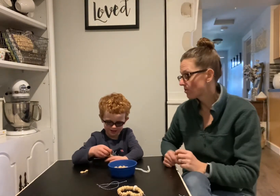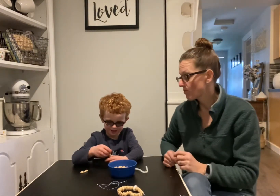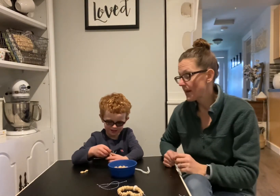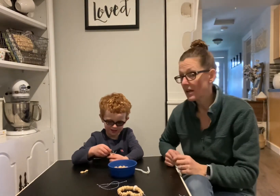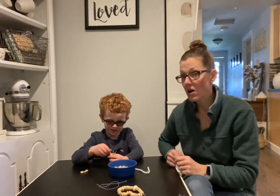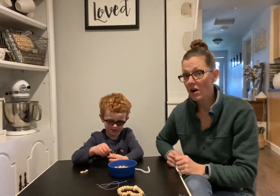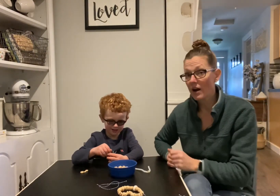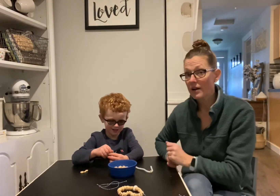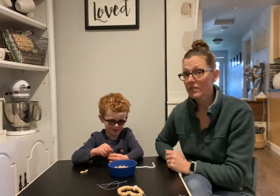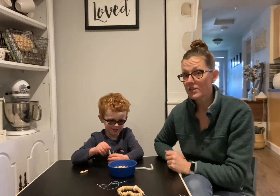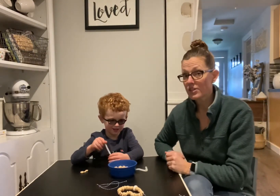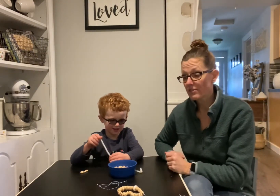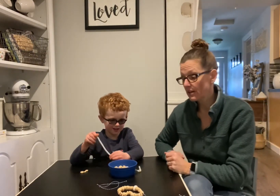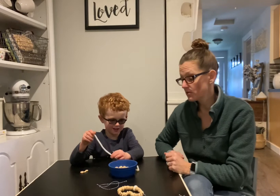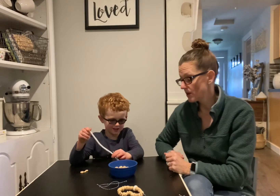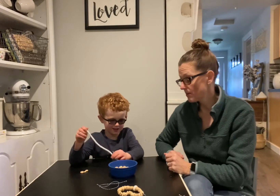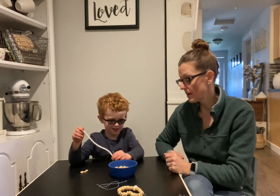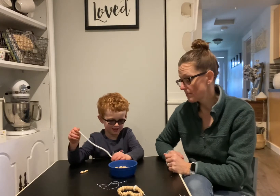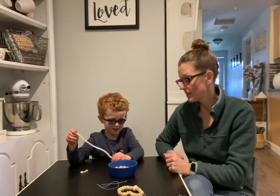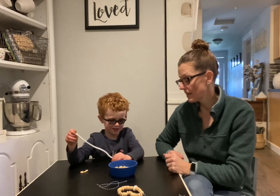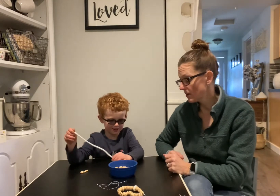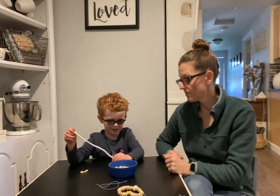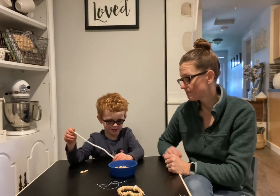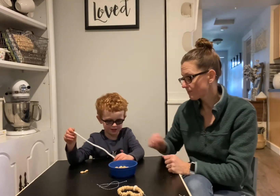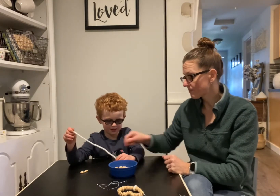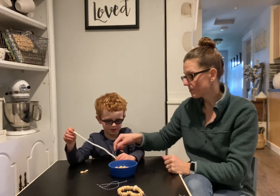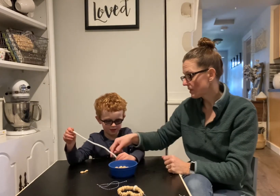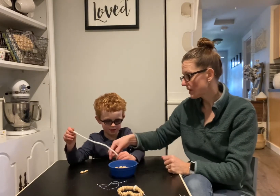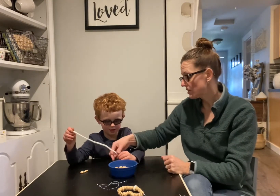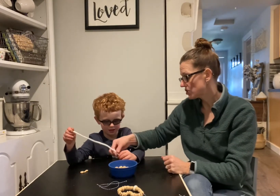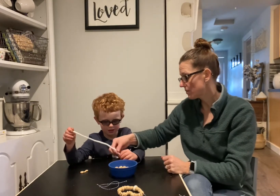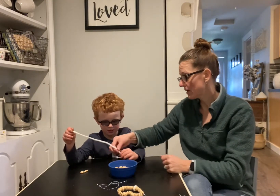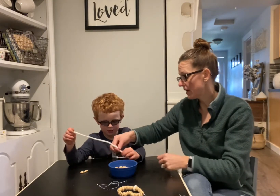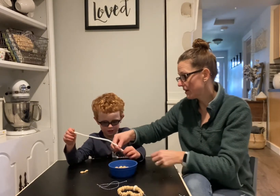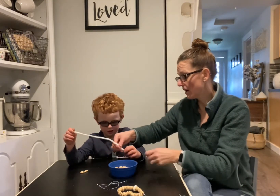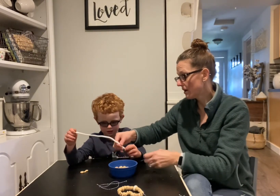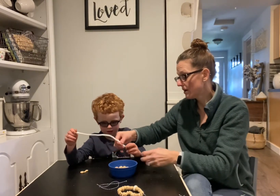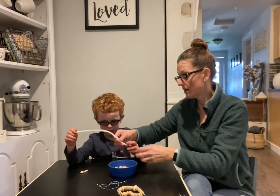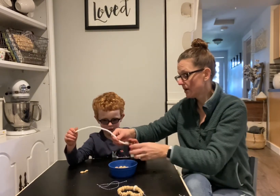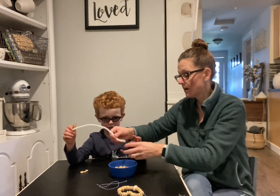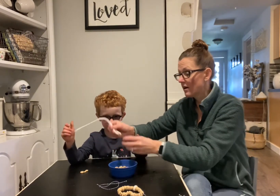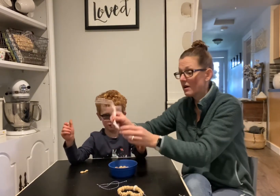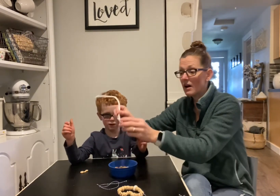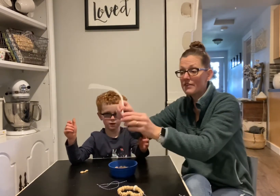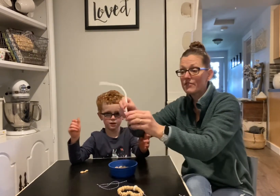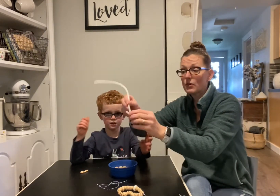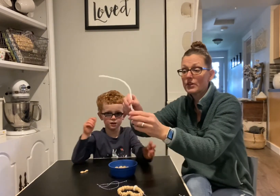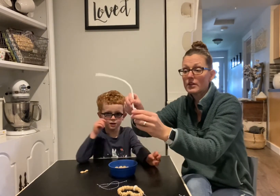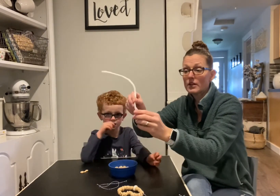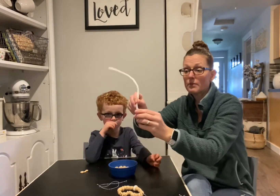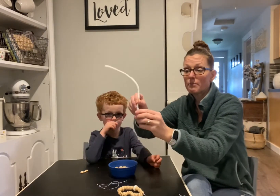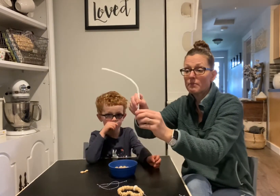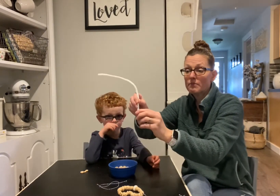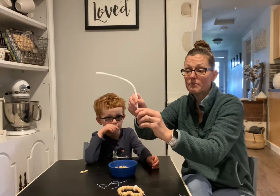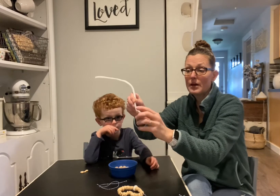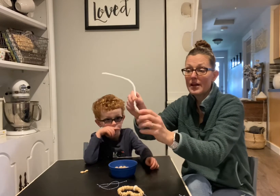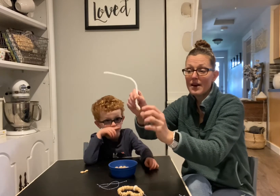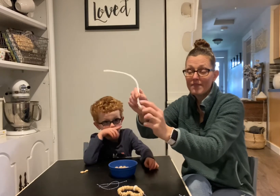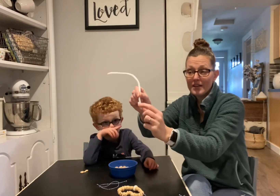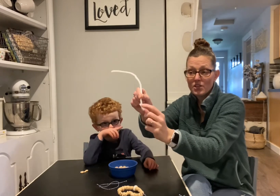threading on the Cheerios on the pipe cleaner. Can you show him the end? I folded about a half an inch up